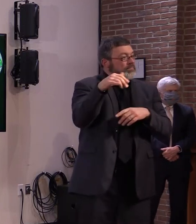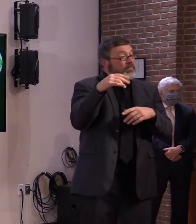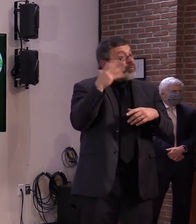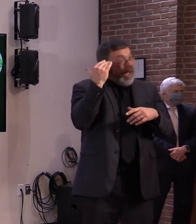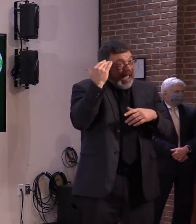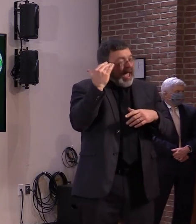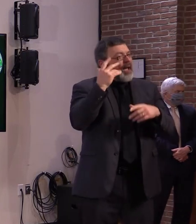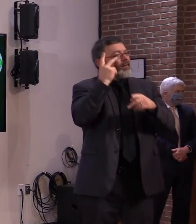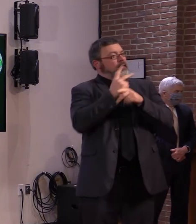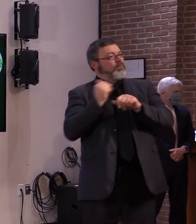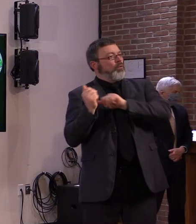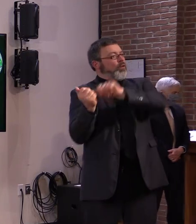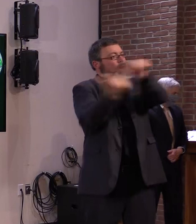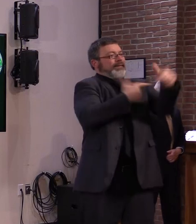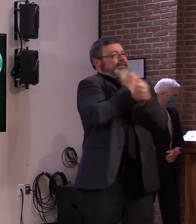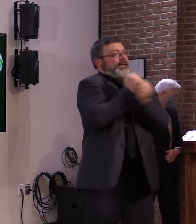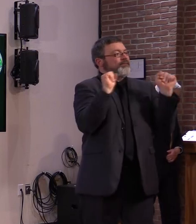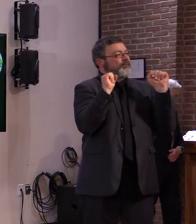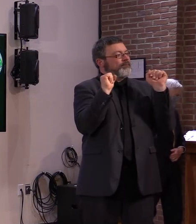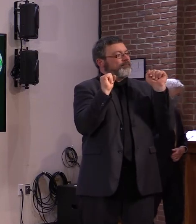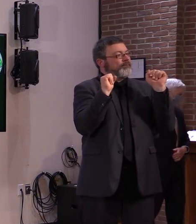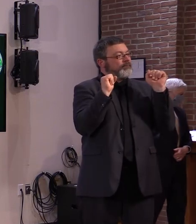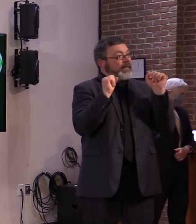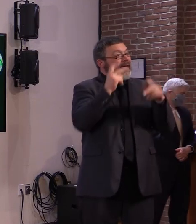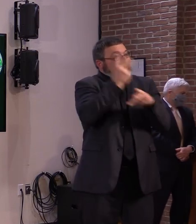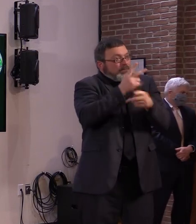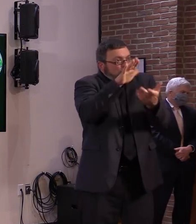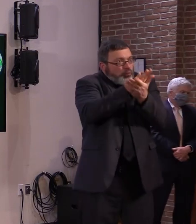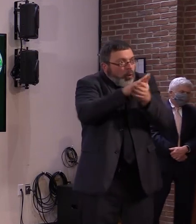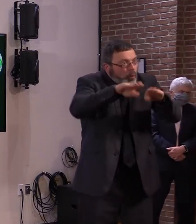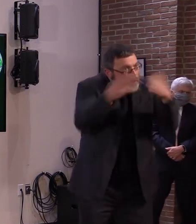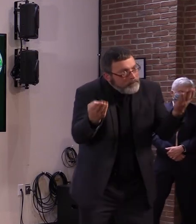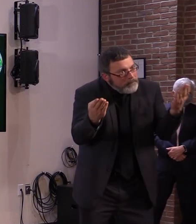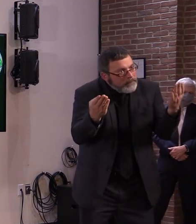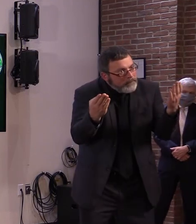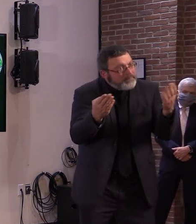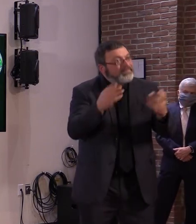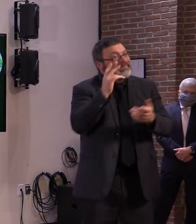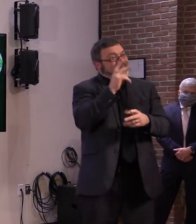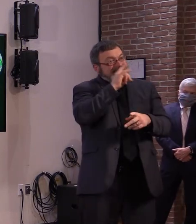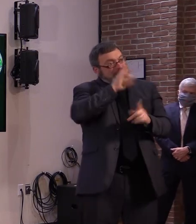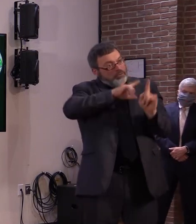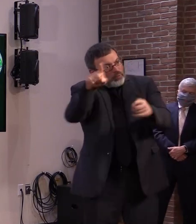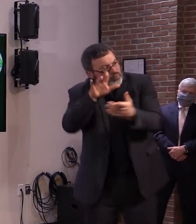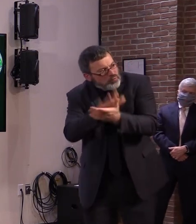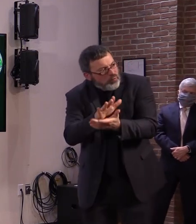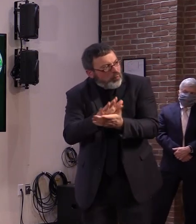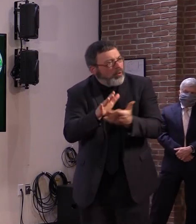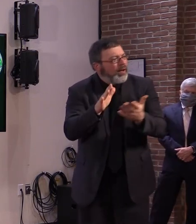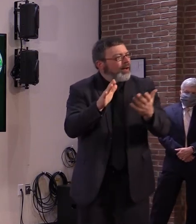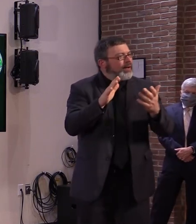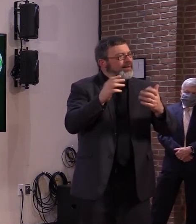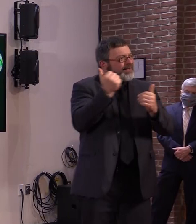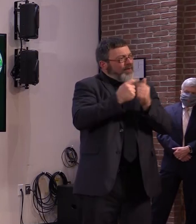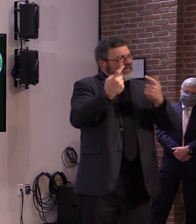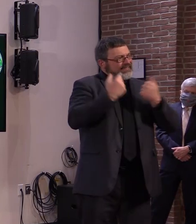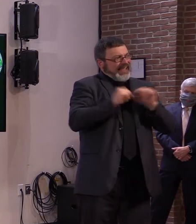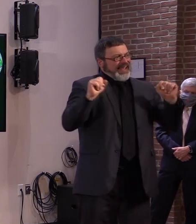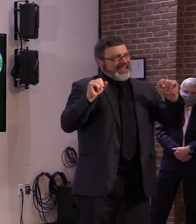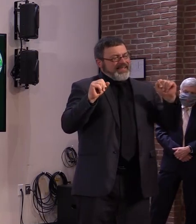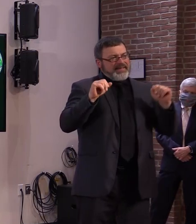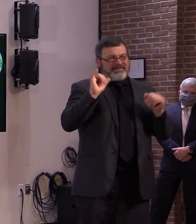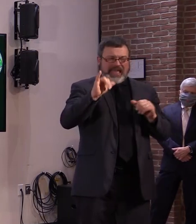us to work. I want to end my remarks by again reflecting on the incredible work that our schools have done this fall to support